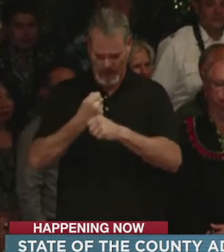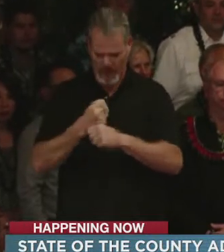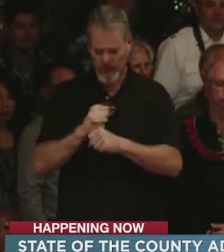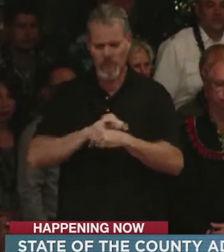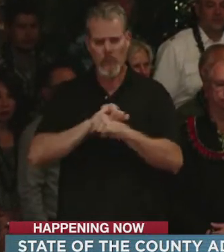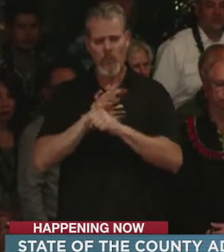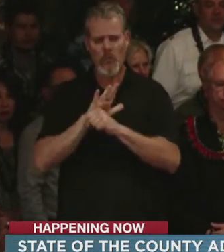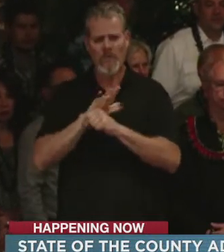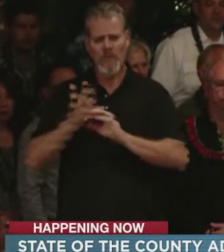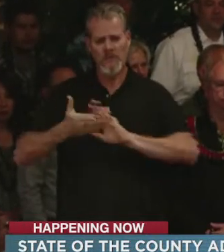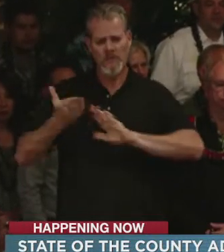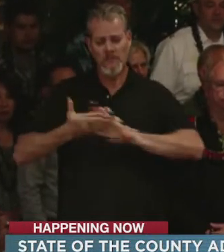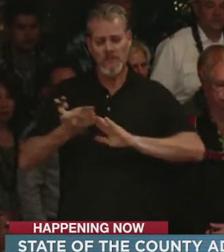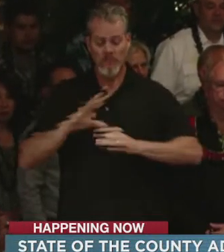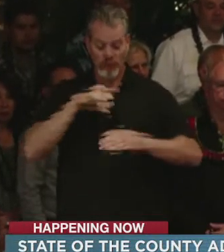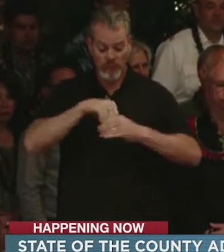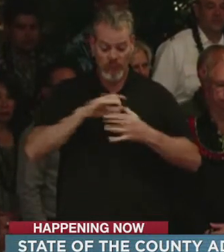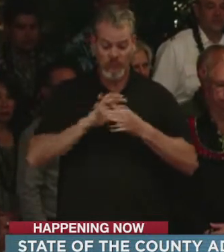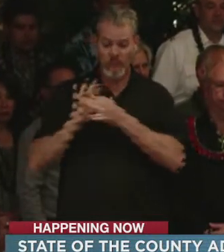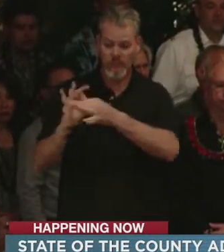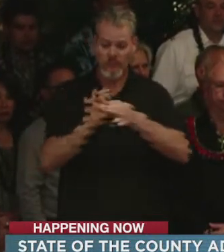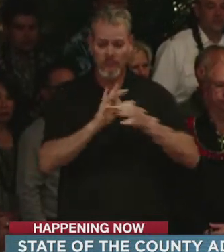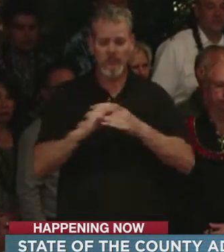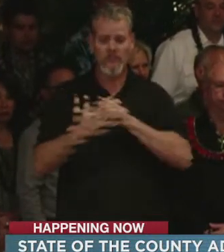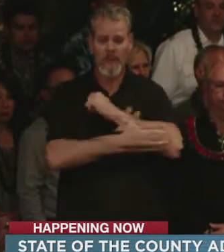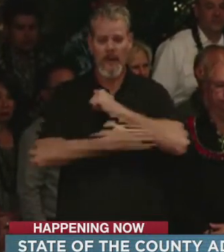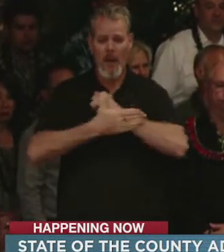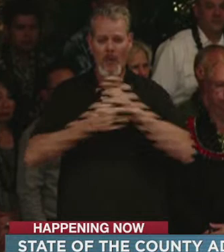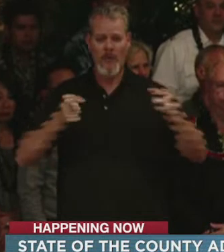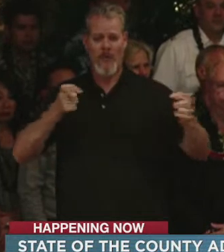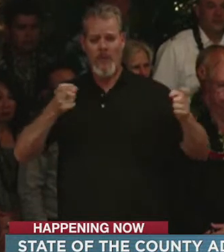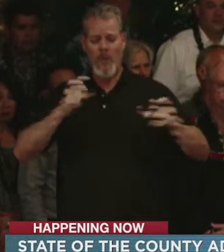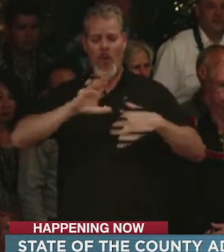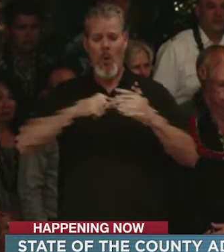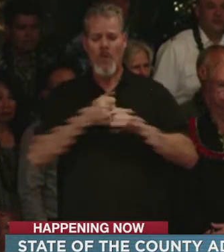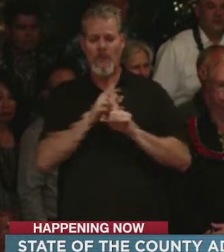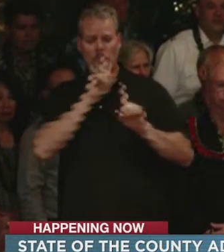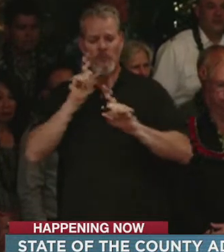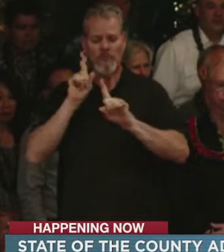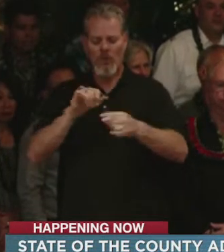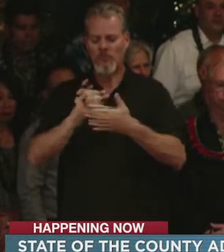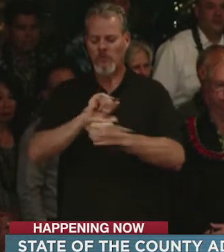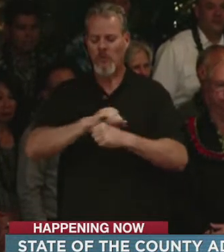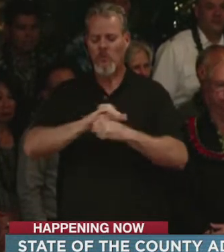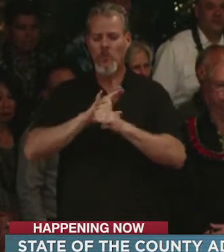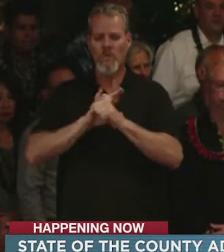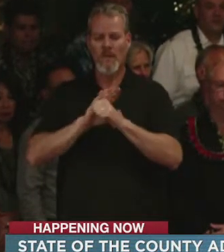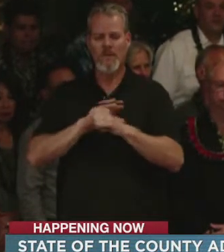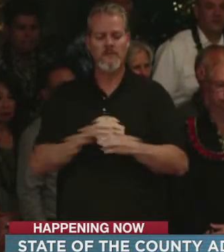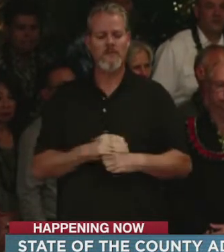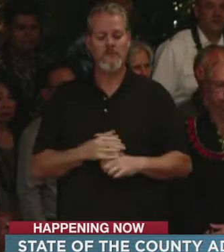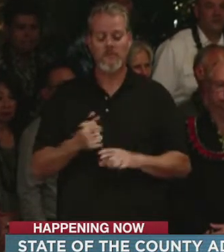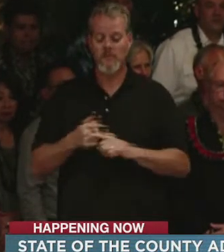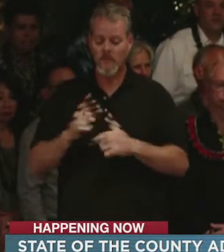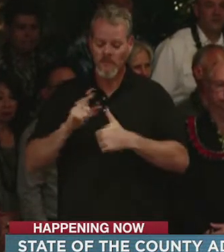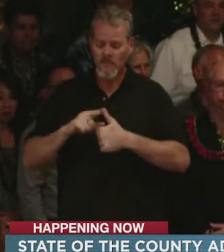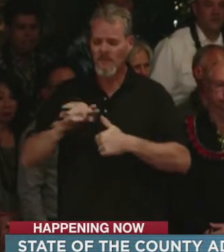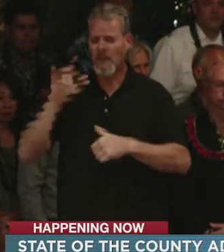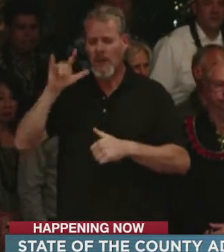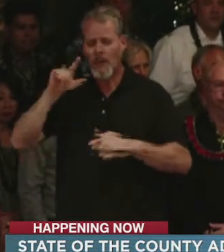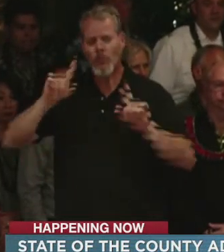coordinating the county operations in response to coronavirus community and workplace testing and vaccination, airport